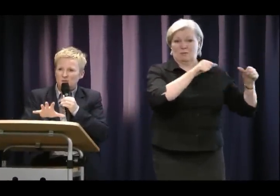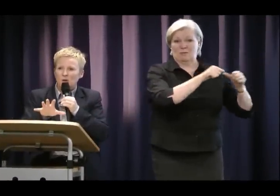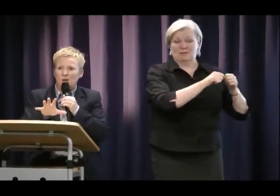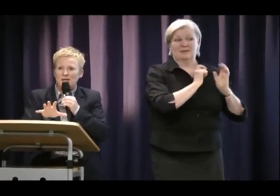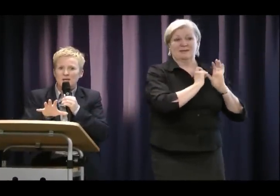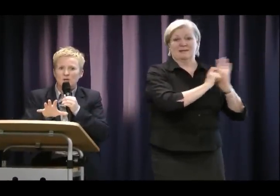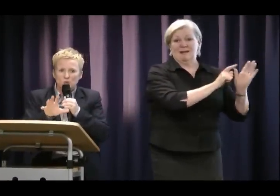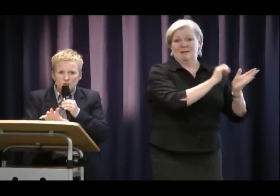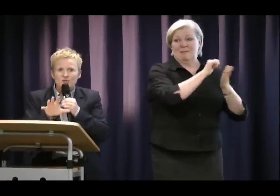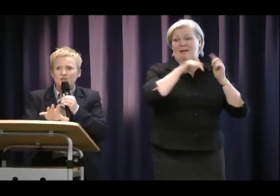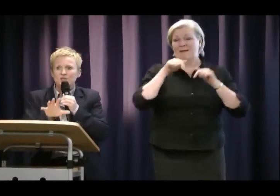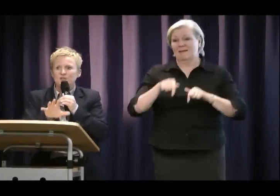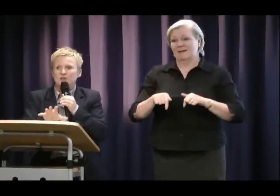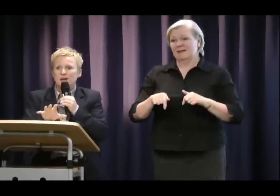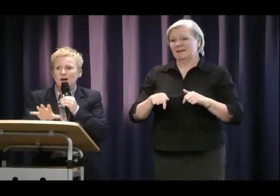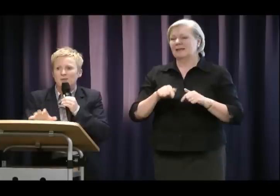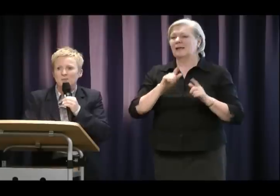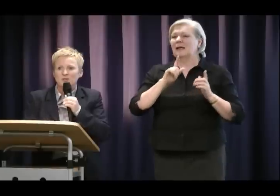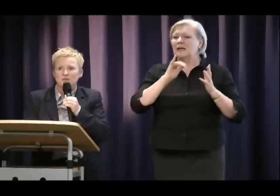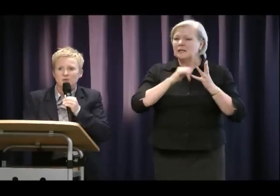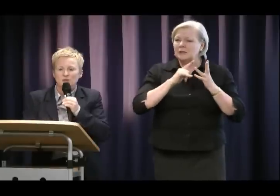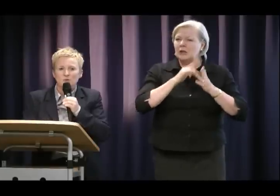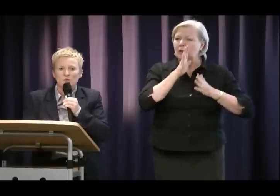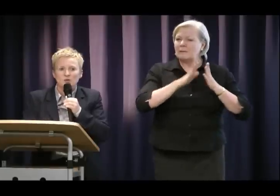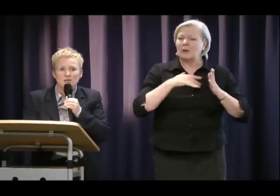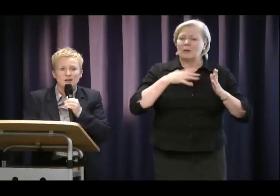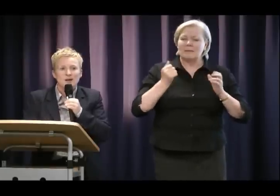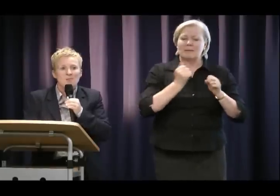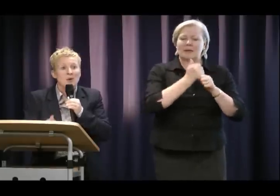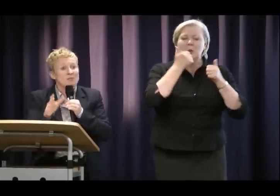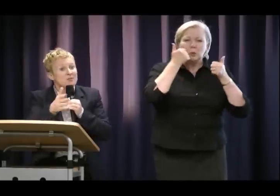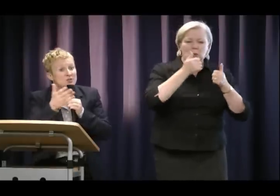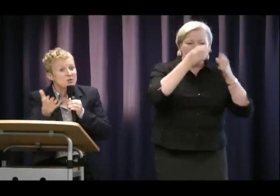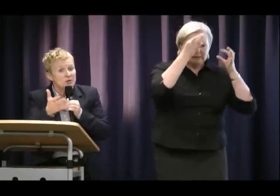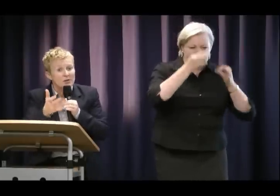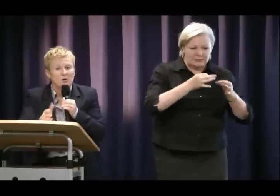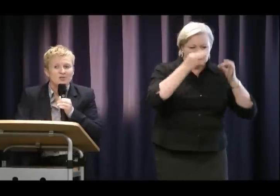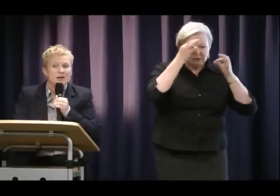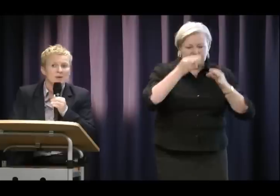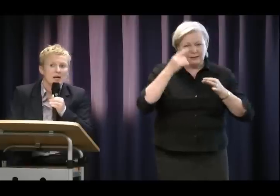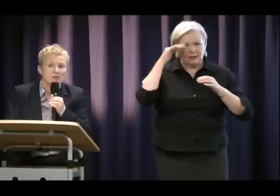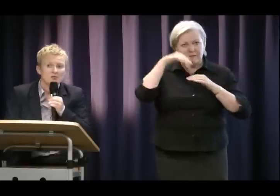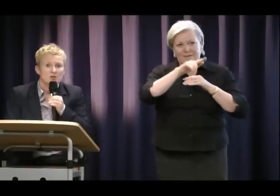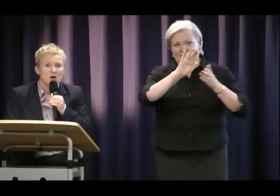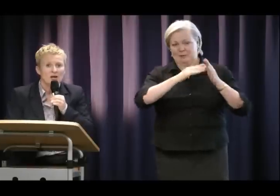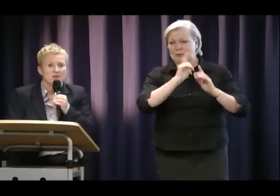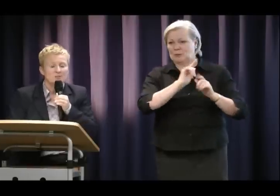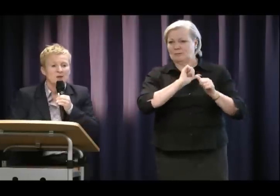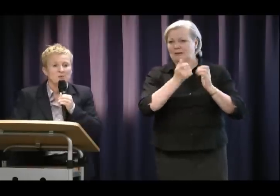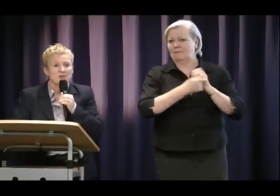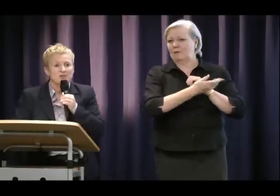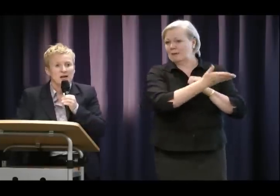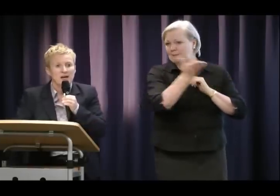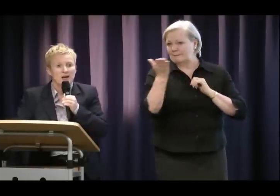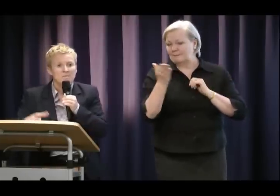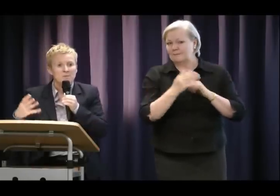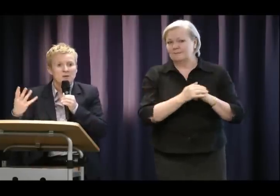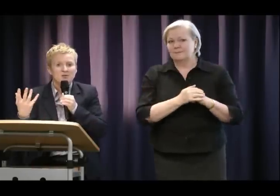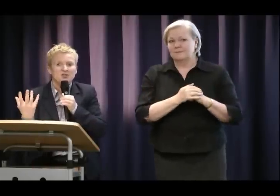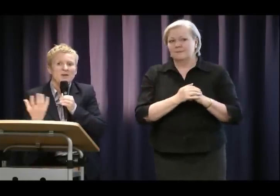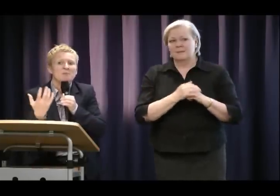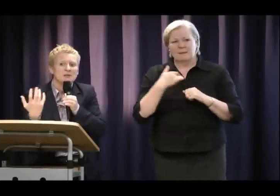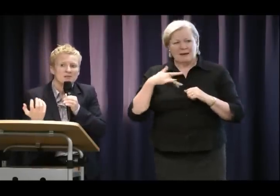about making good decisions that are the best for the community. But I think certainly what's coming out of tonight is people are